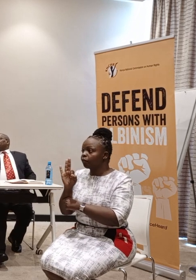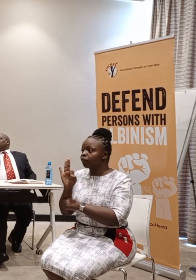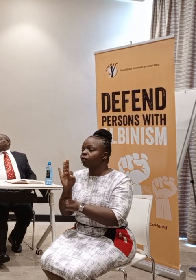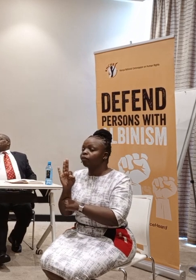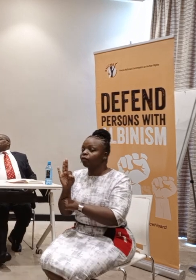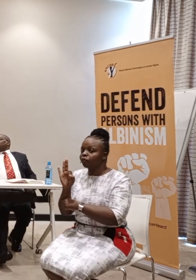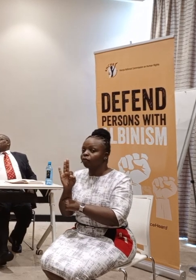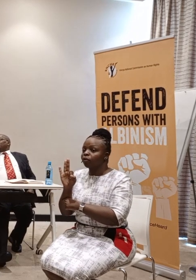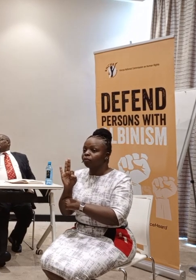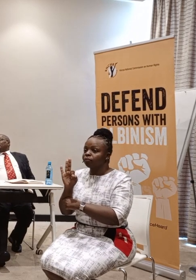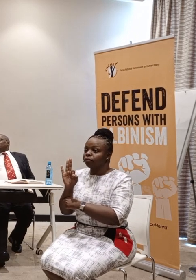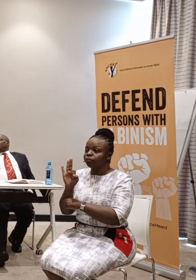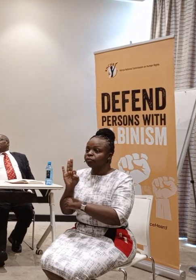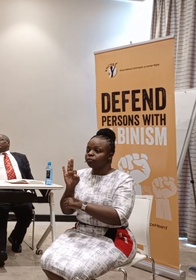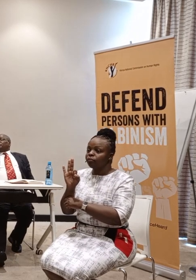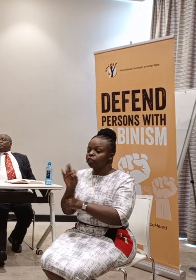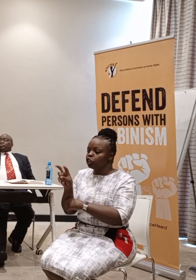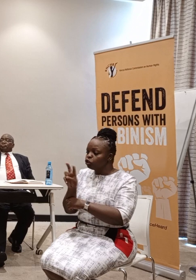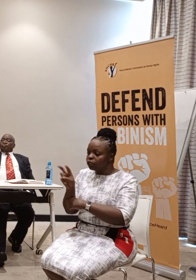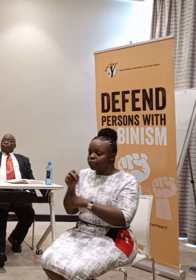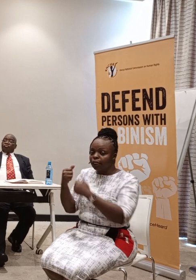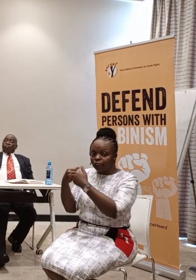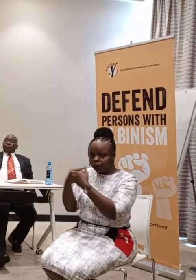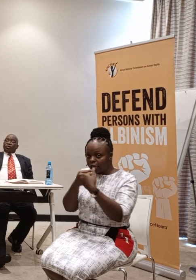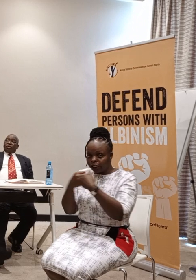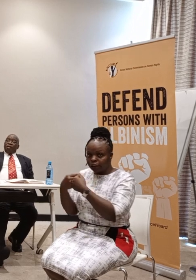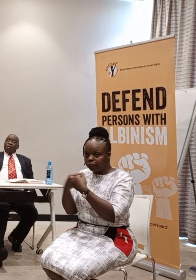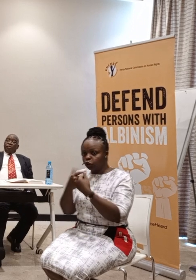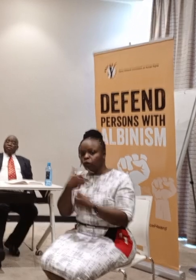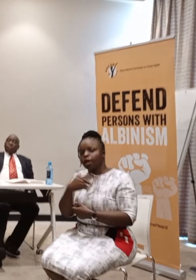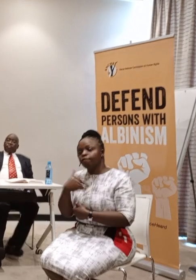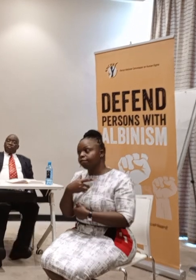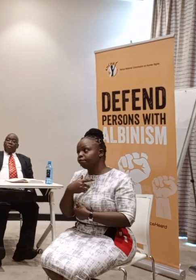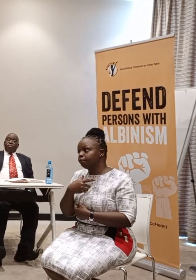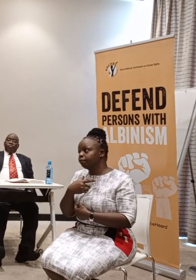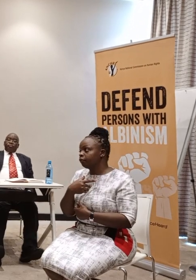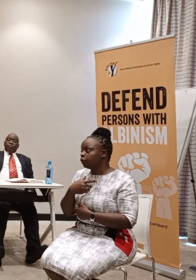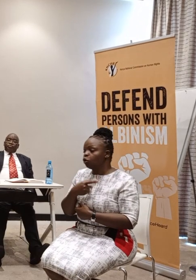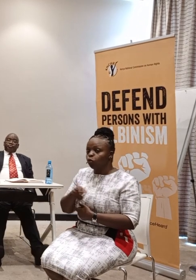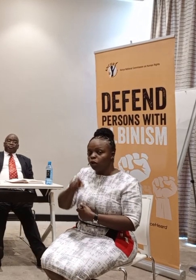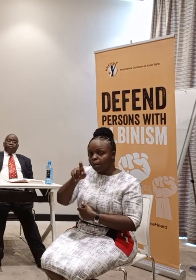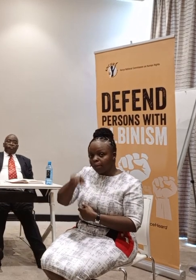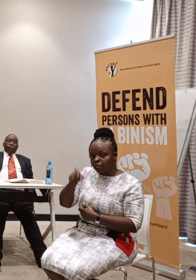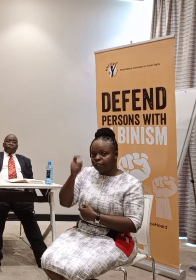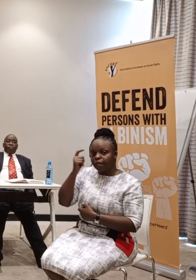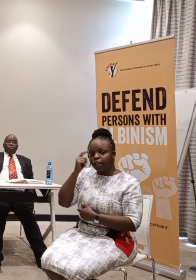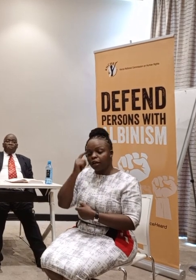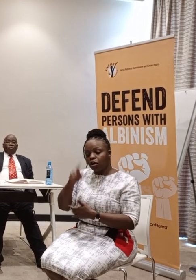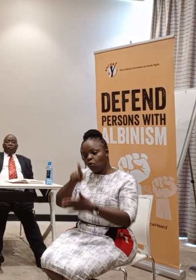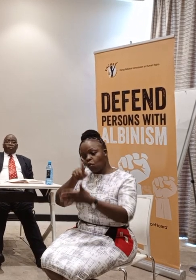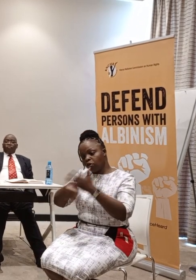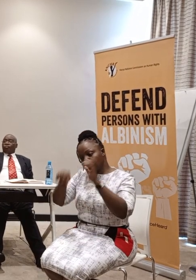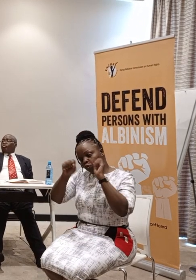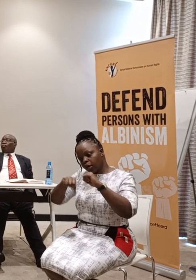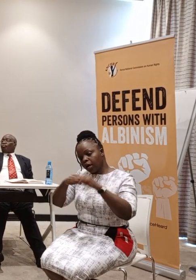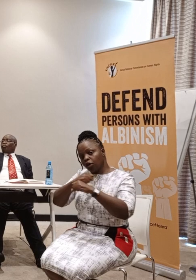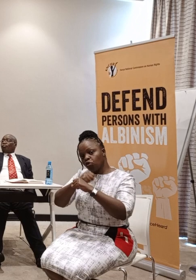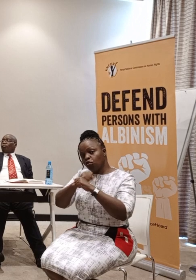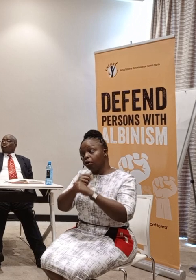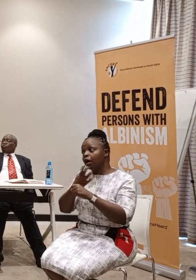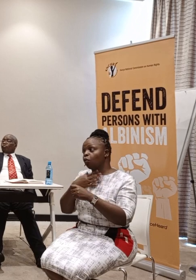Sawa? So you see the challenges we have. And we need to think, what can we do? So I wanted to give you now